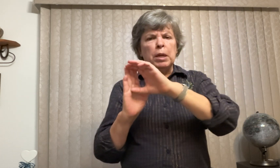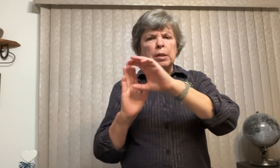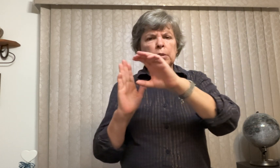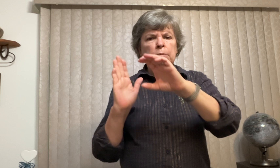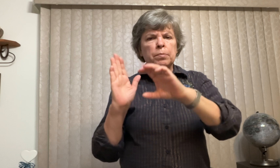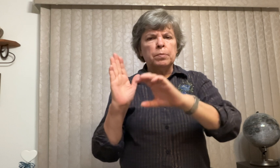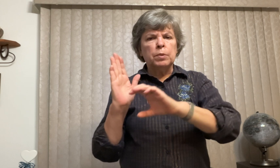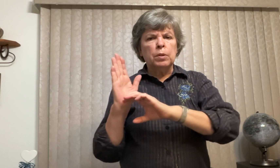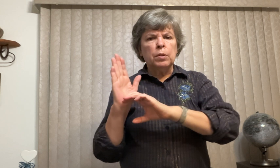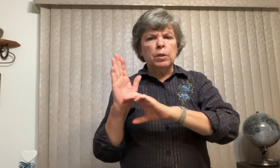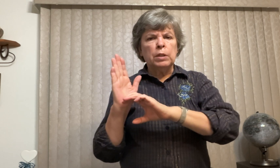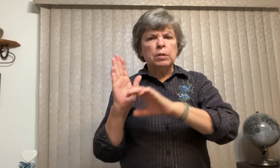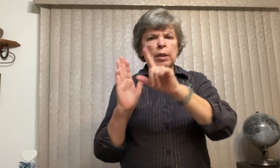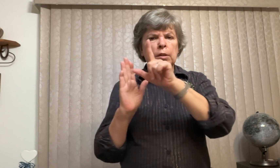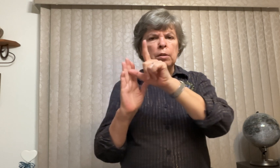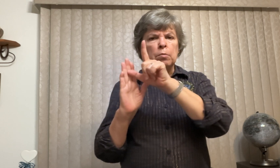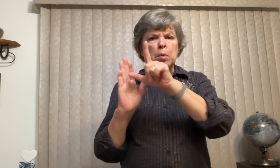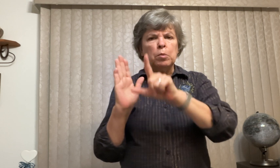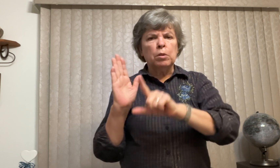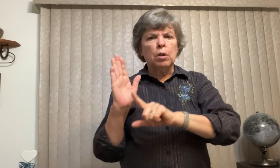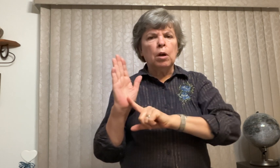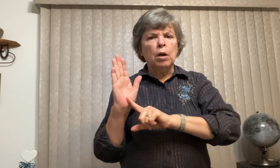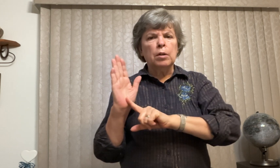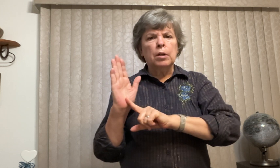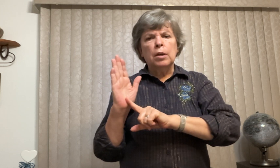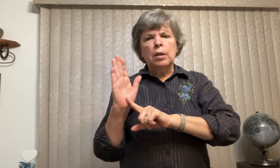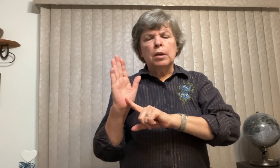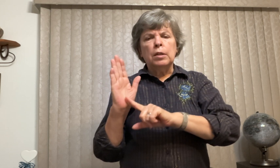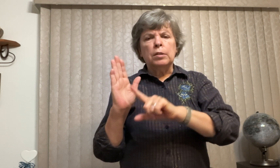command. That's like, remember, law and